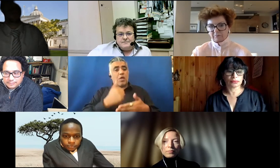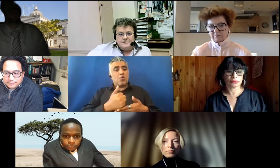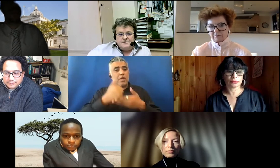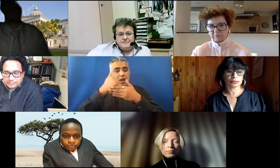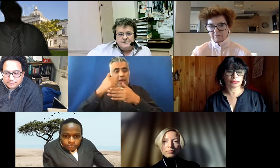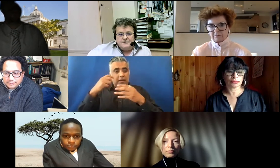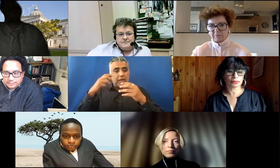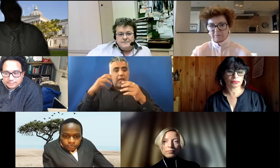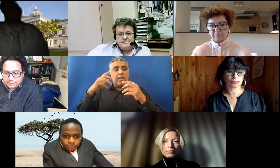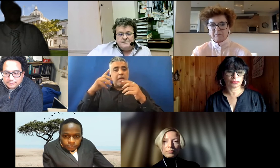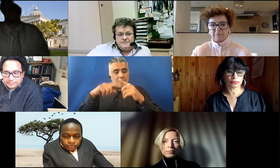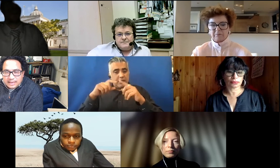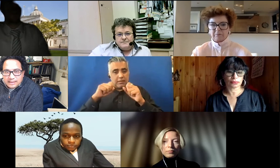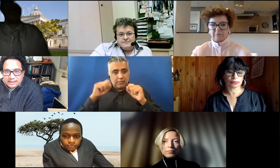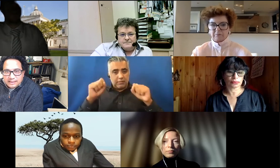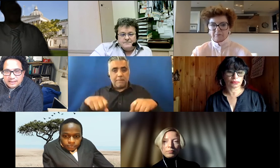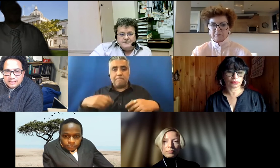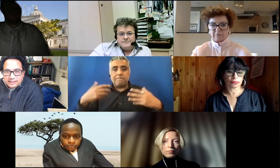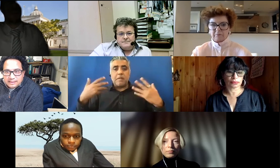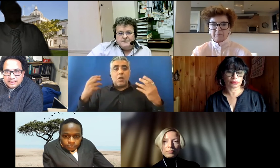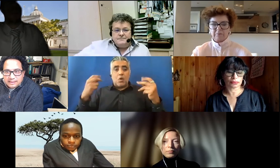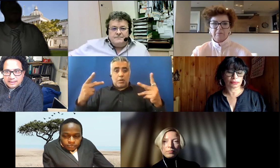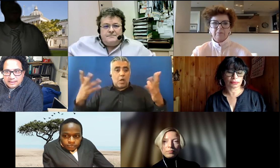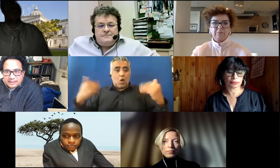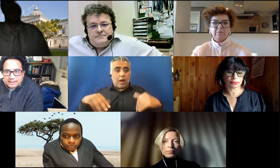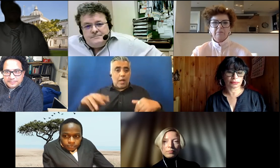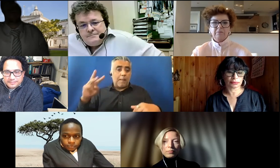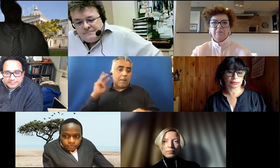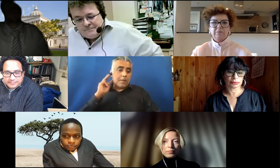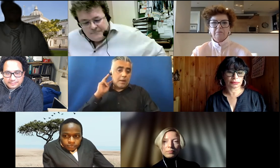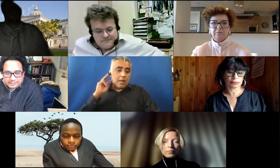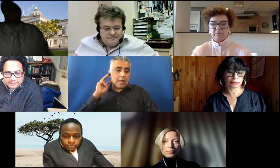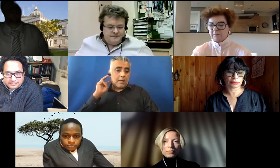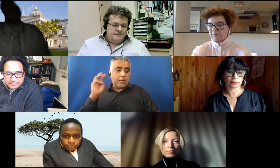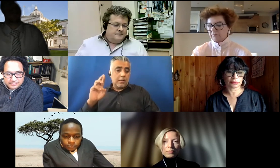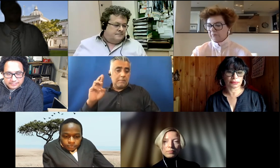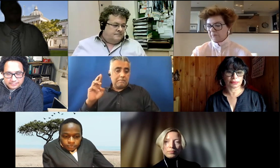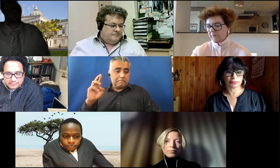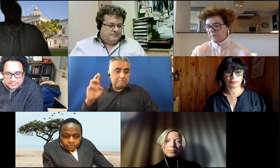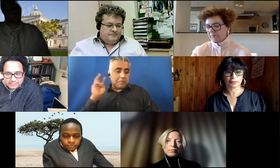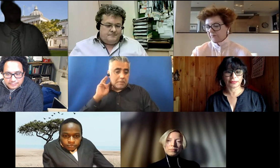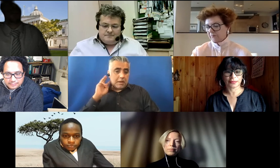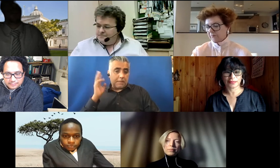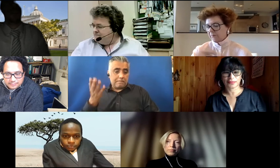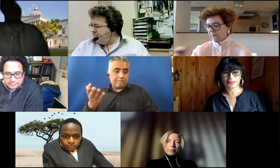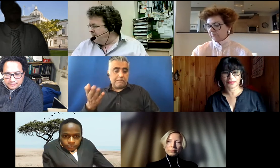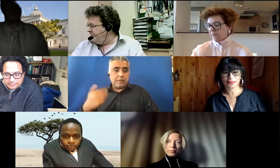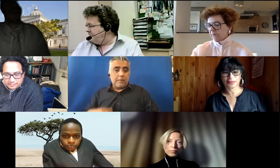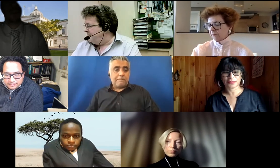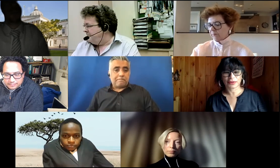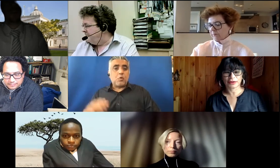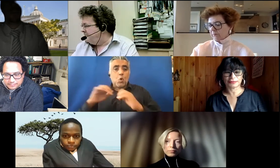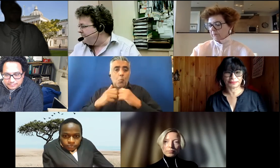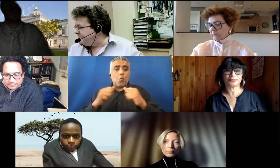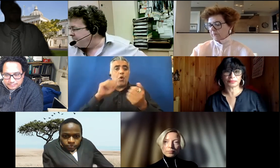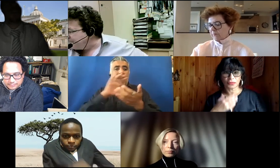whole ecosystem. Okay, Pamela, are you ready to share your views on how